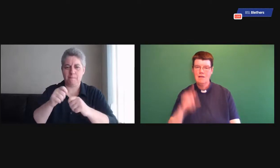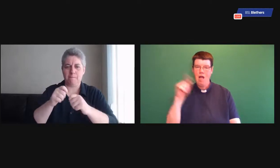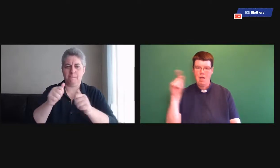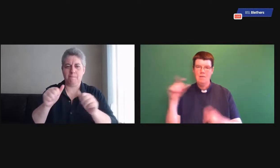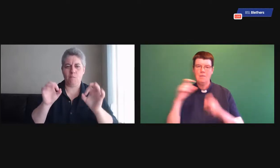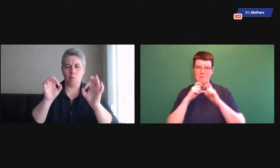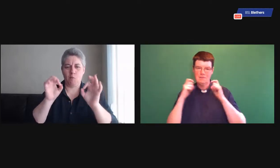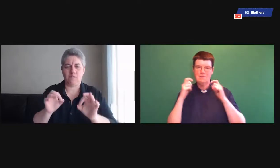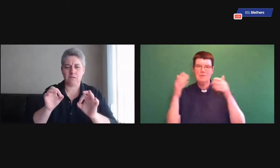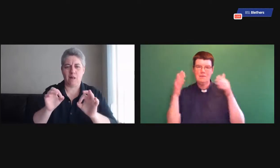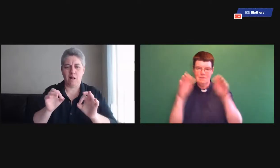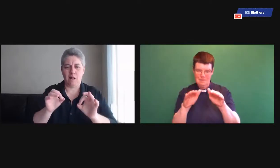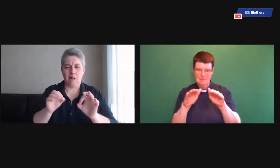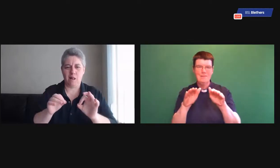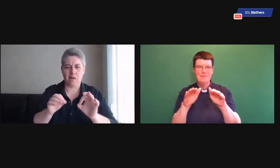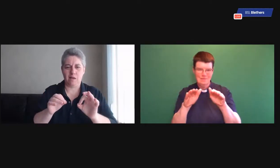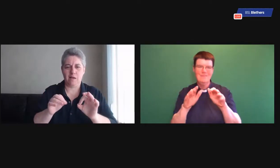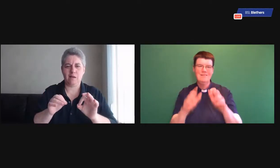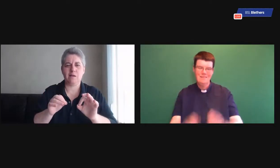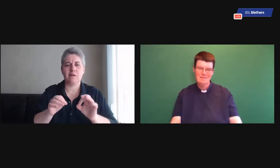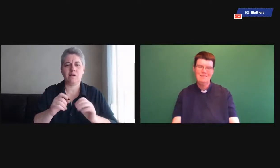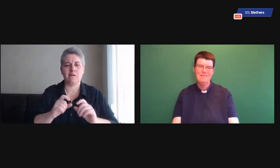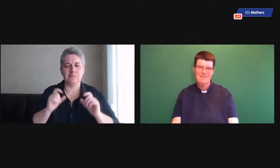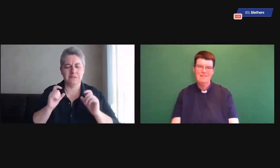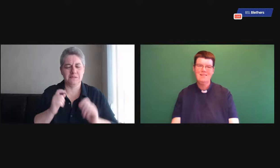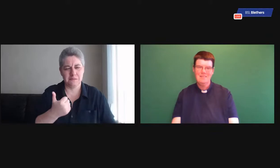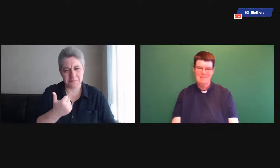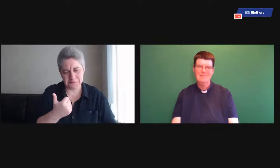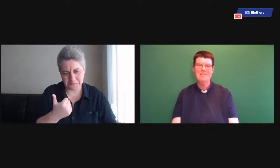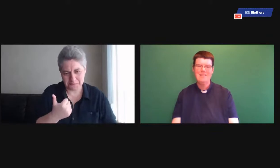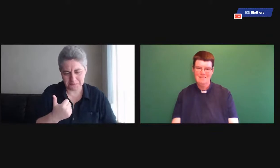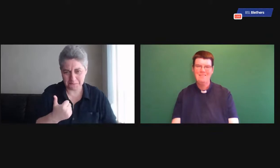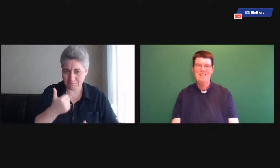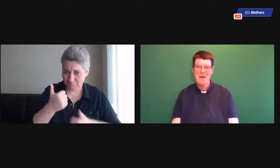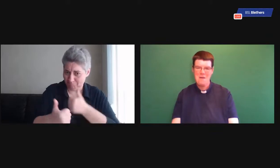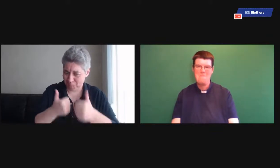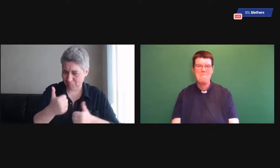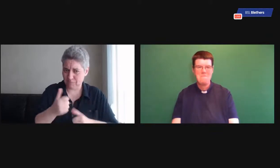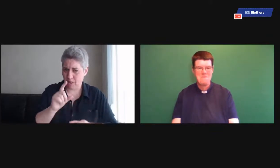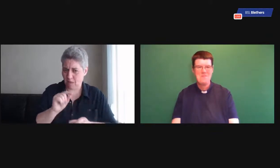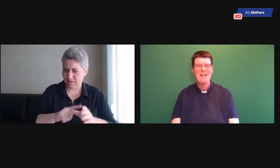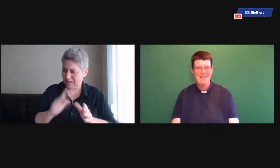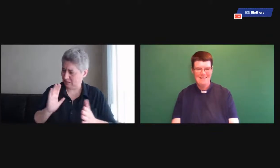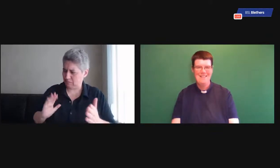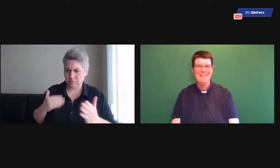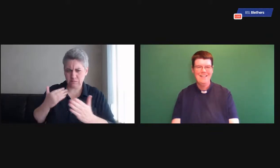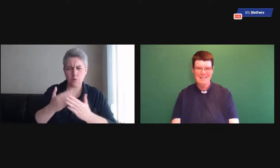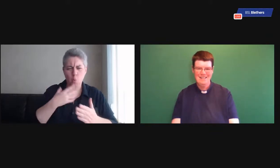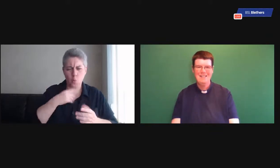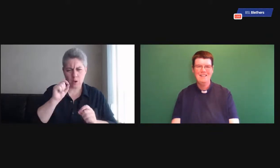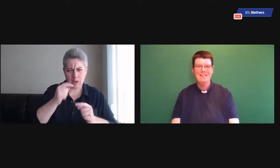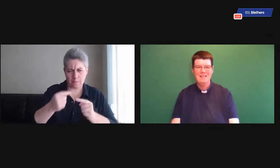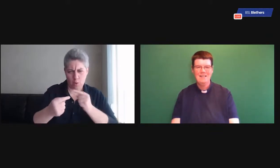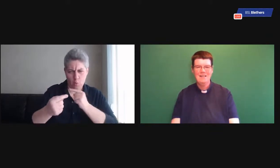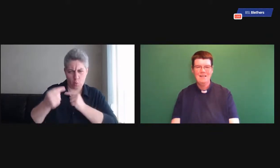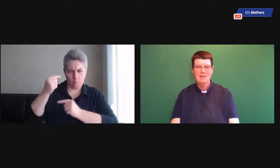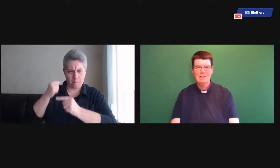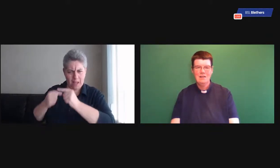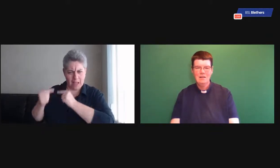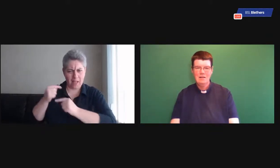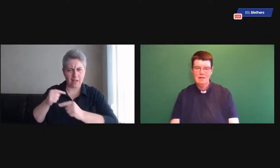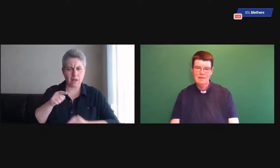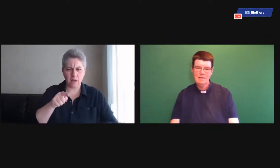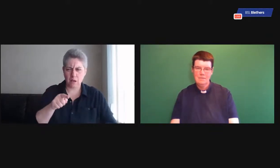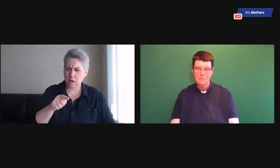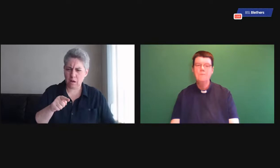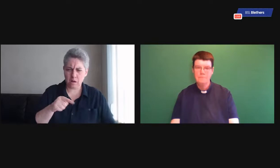and you've explained that it's about laying someone's hands on your head, and that act becomes the official part